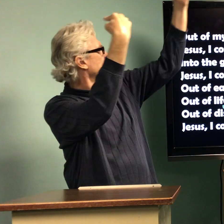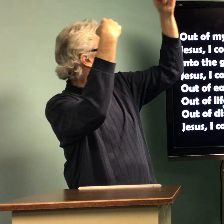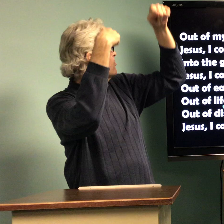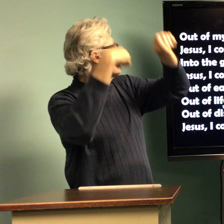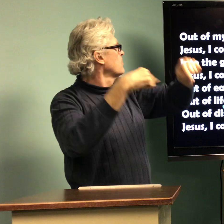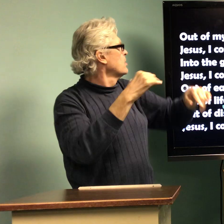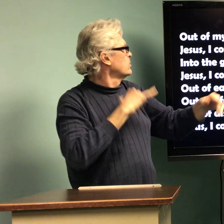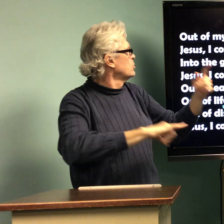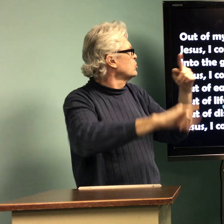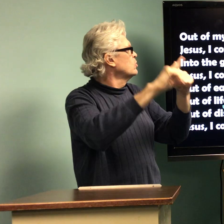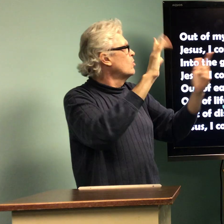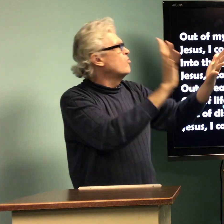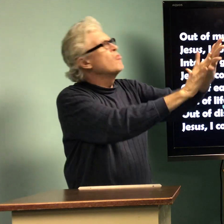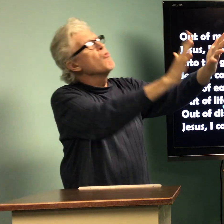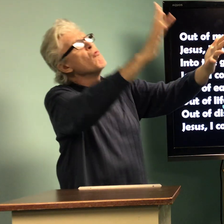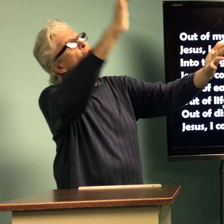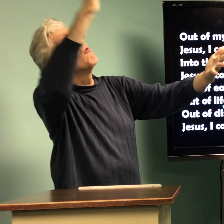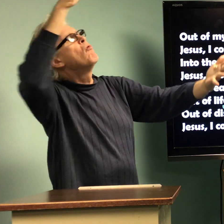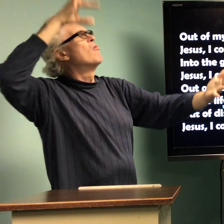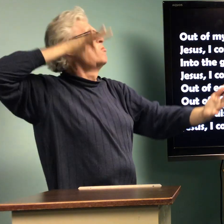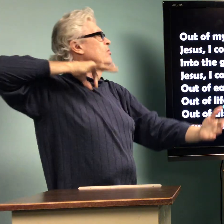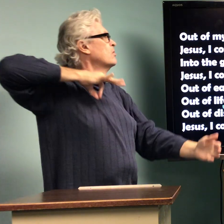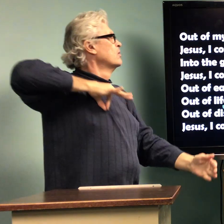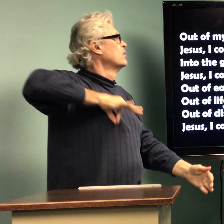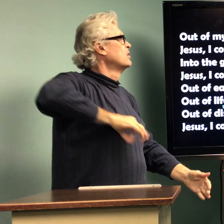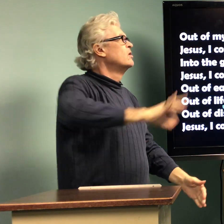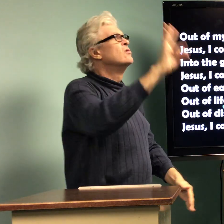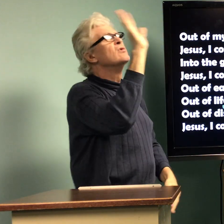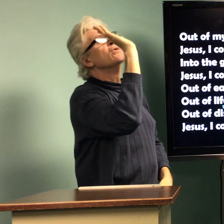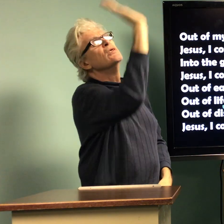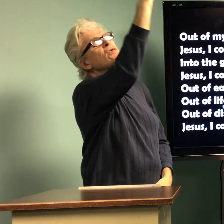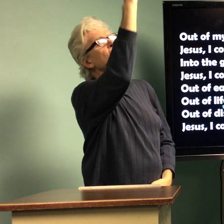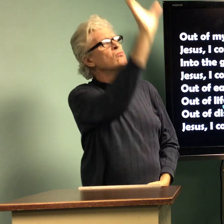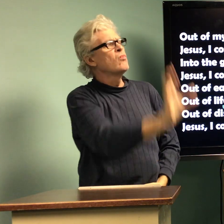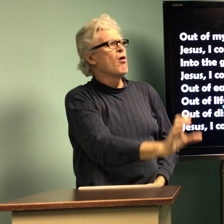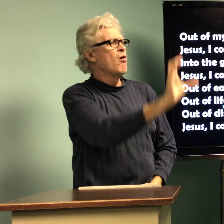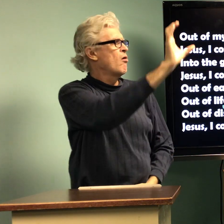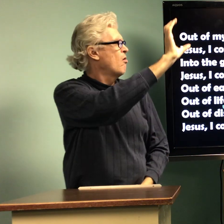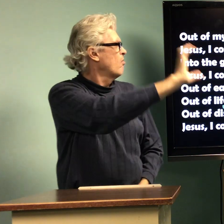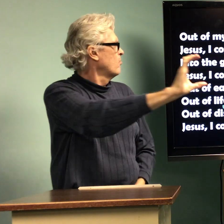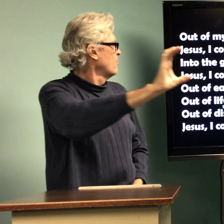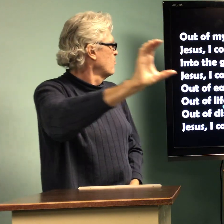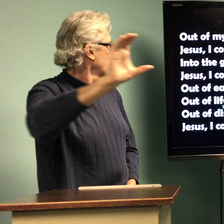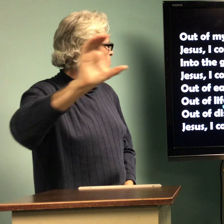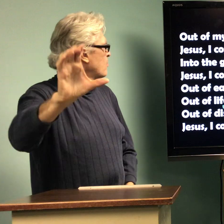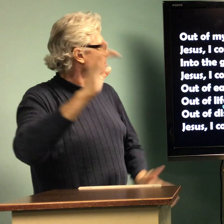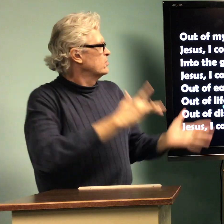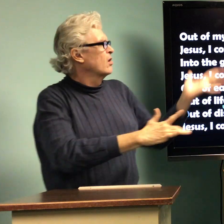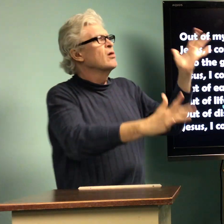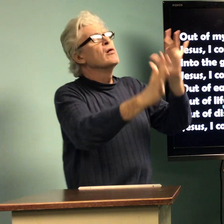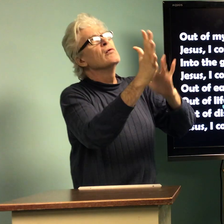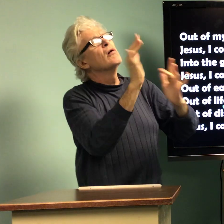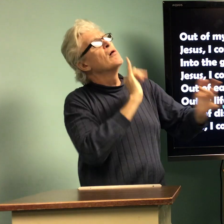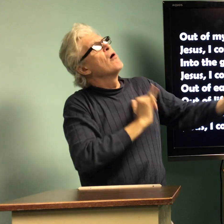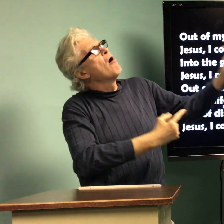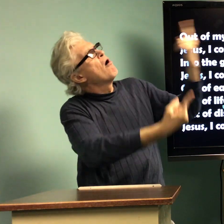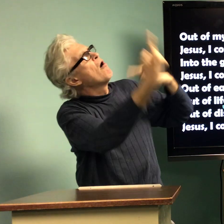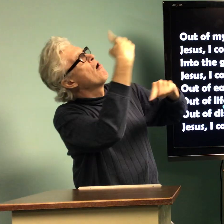come. Into the glorious gain of thy cross. Jesus, I